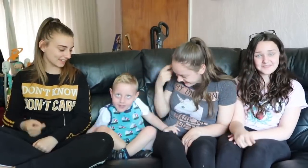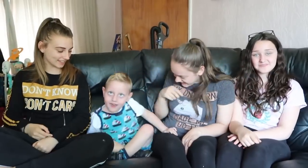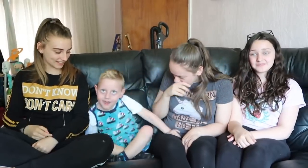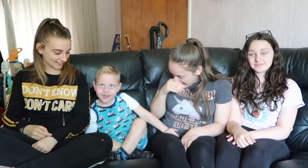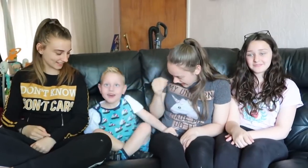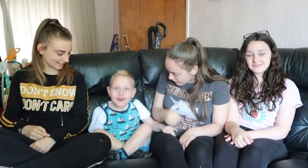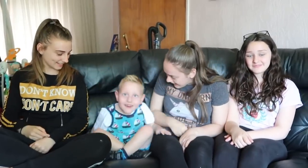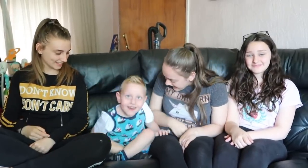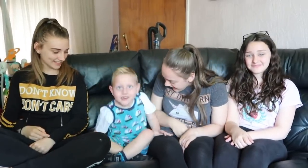Go!